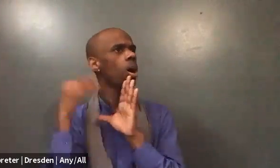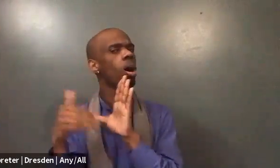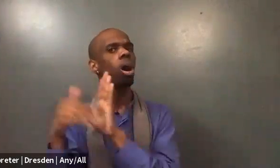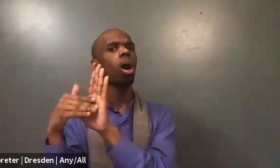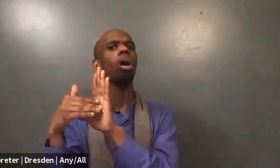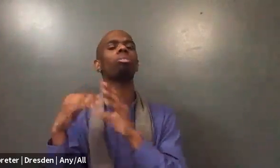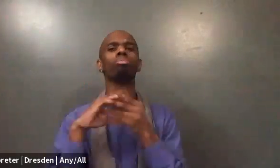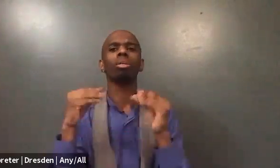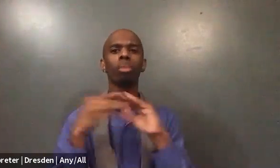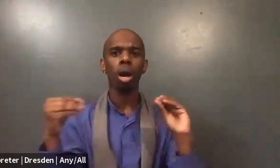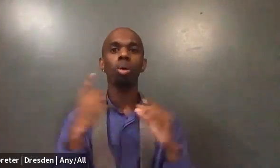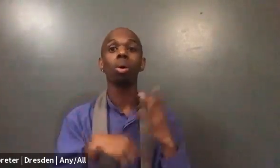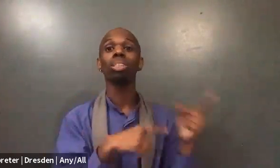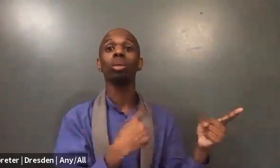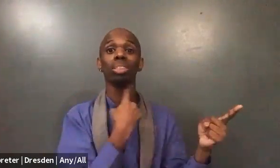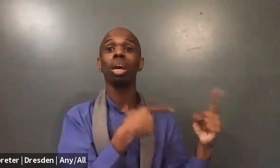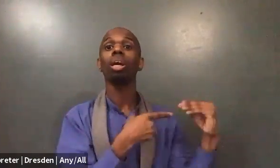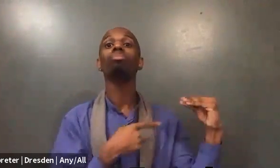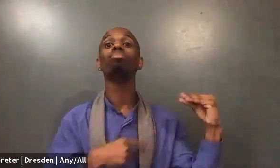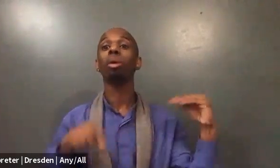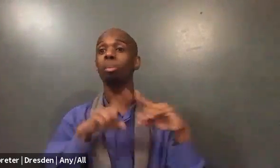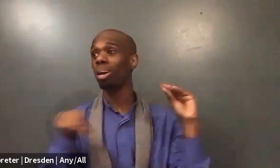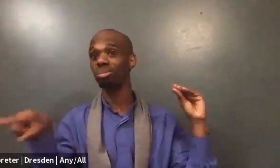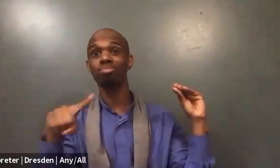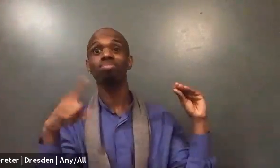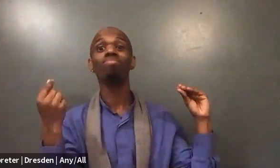again what she was saying, but did nothing.